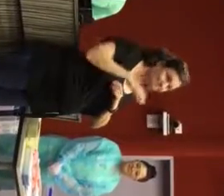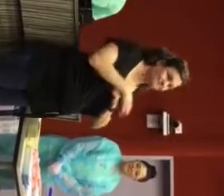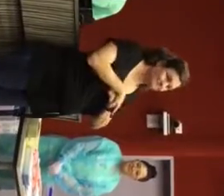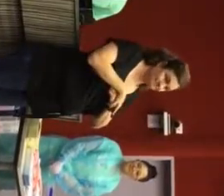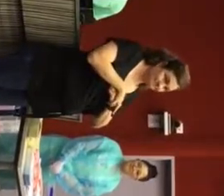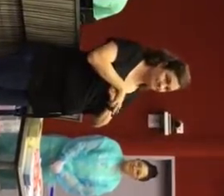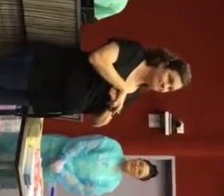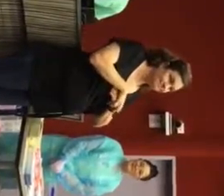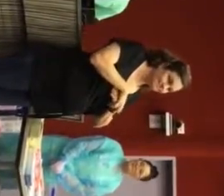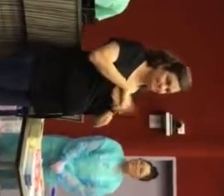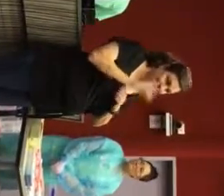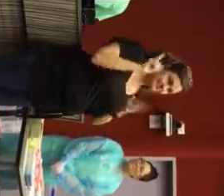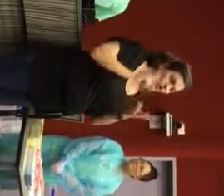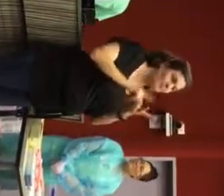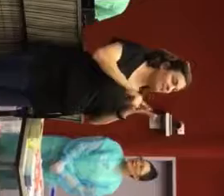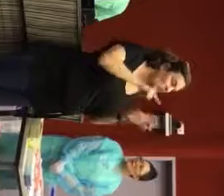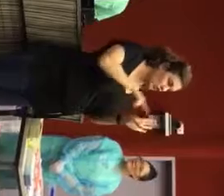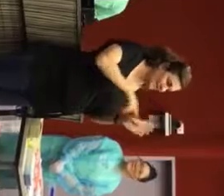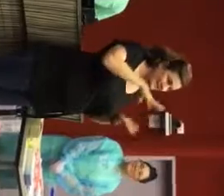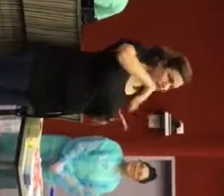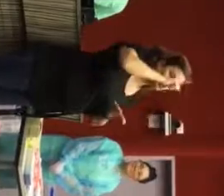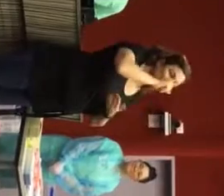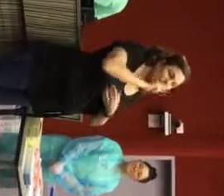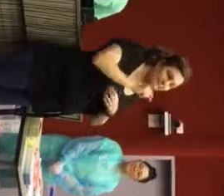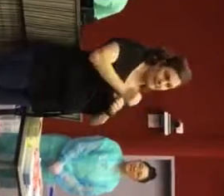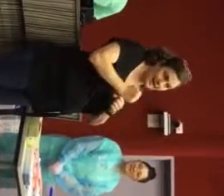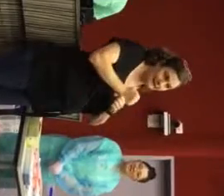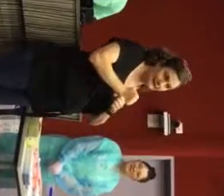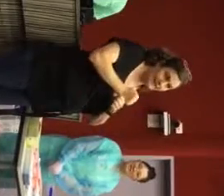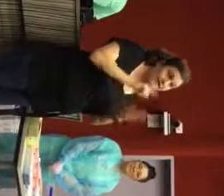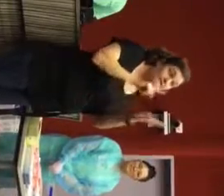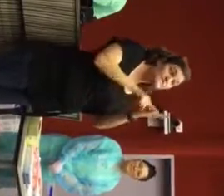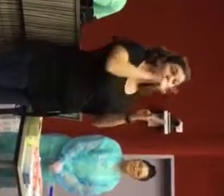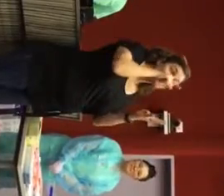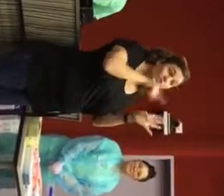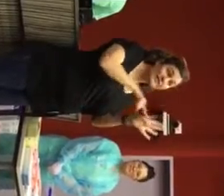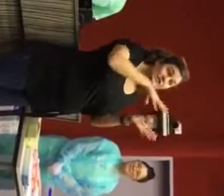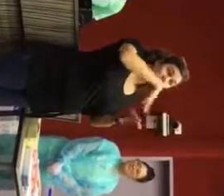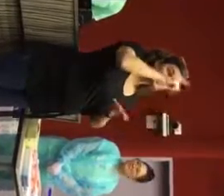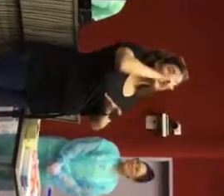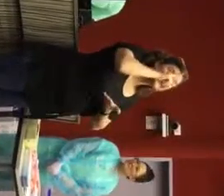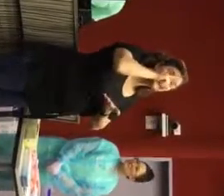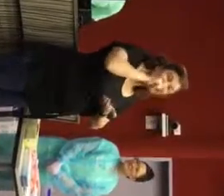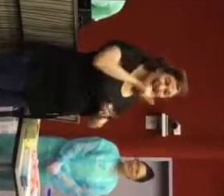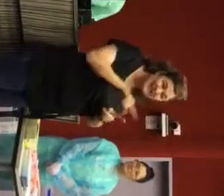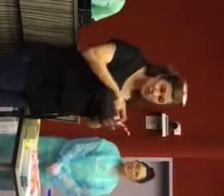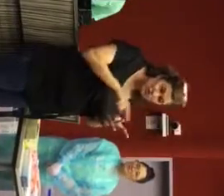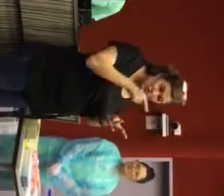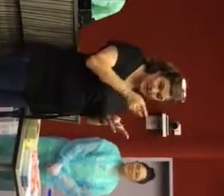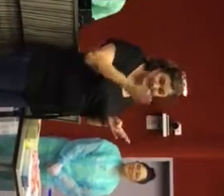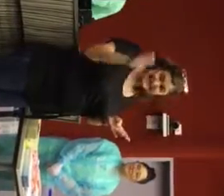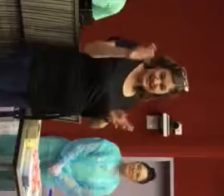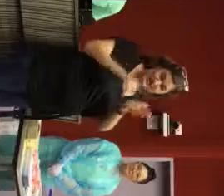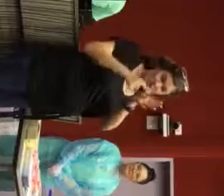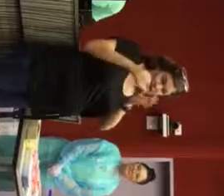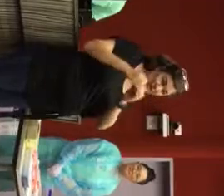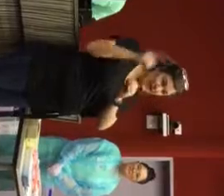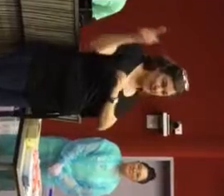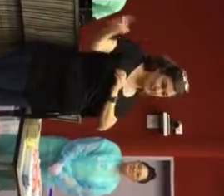in the third year. Fourth year students can do it, and they send it off to a lab, but that one